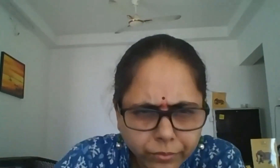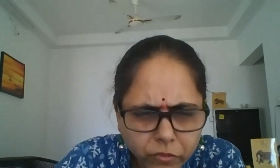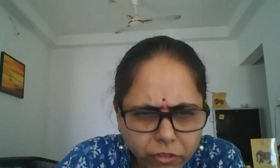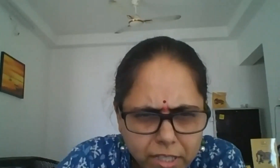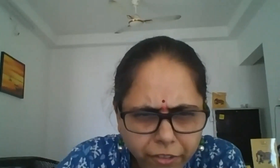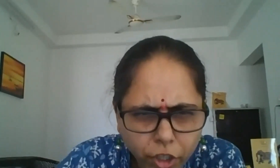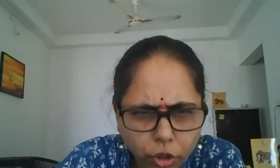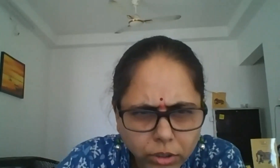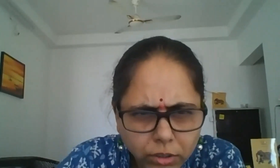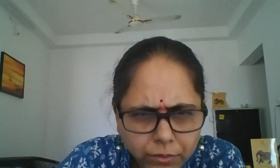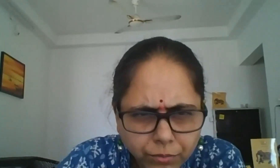There's a video on.